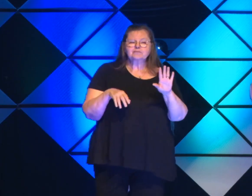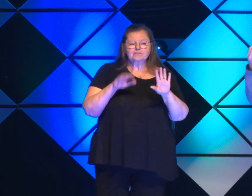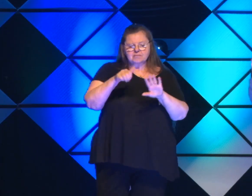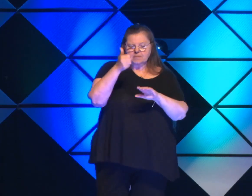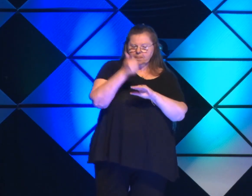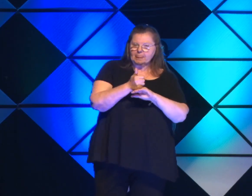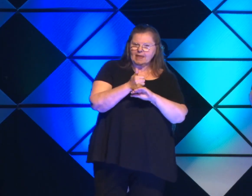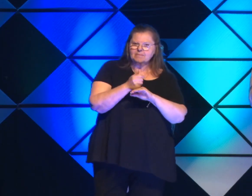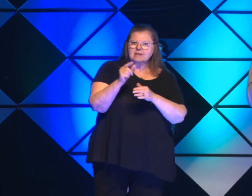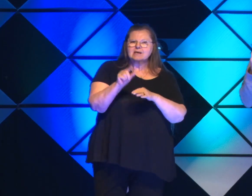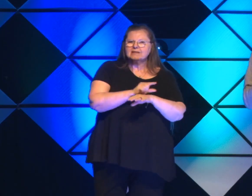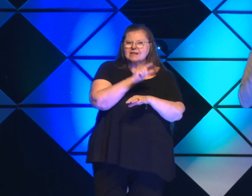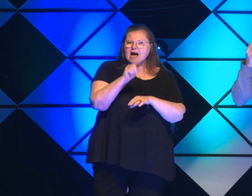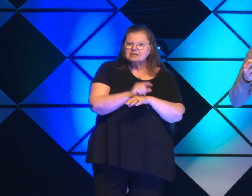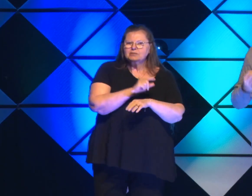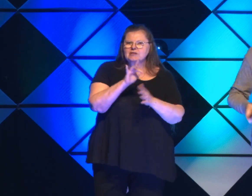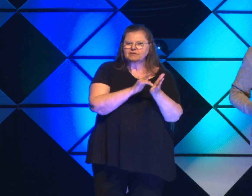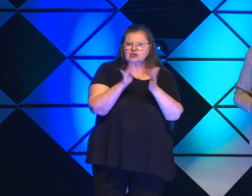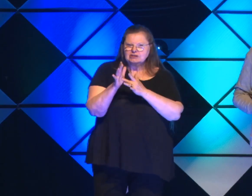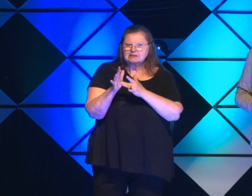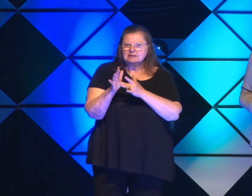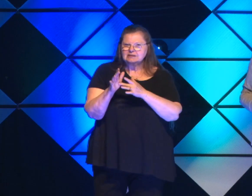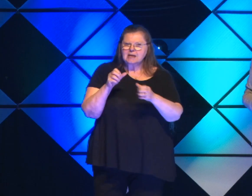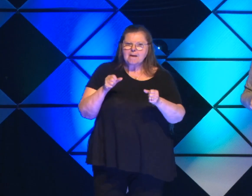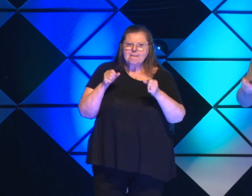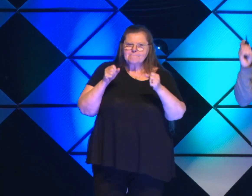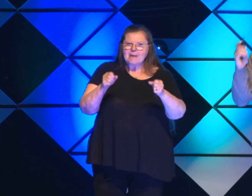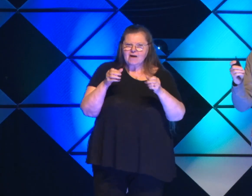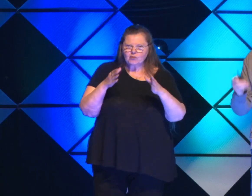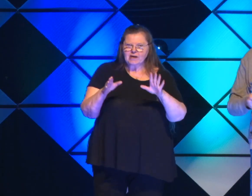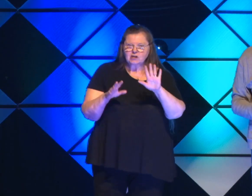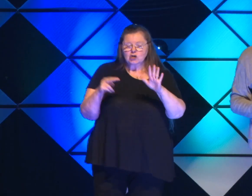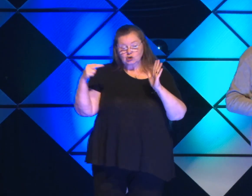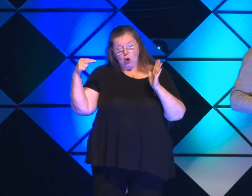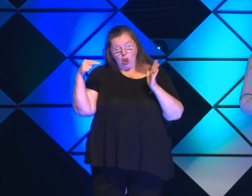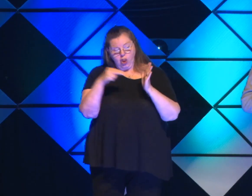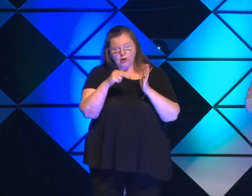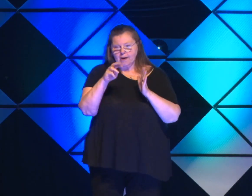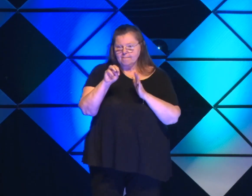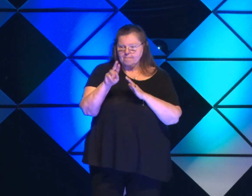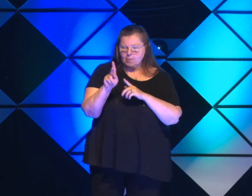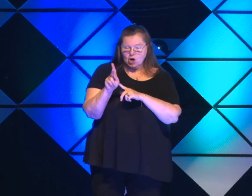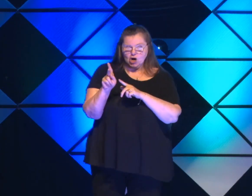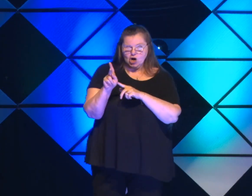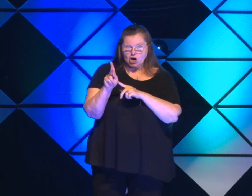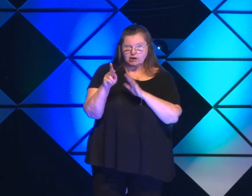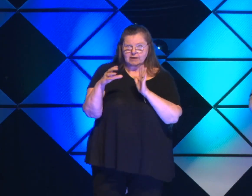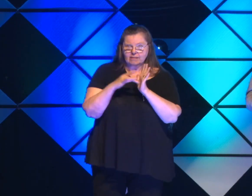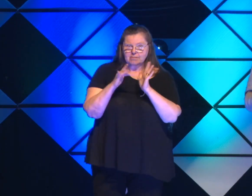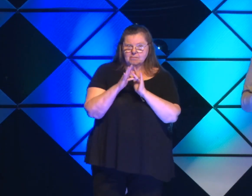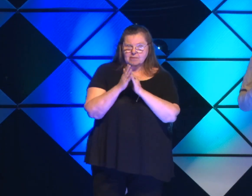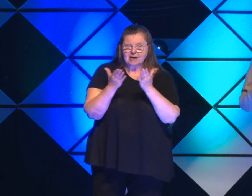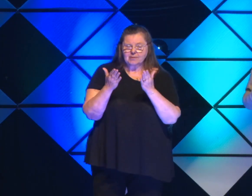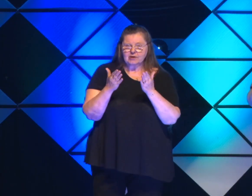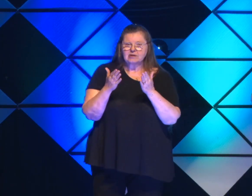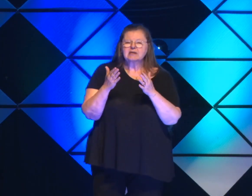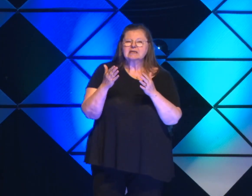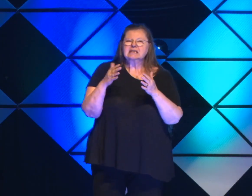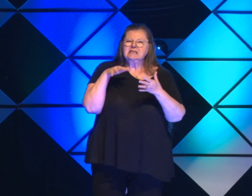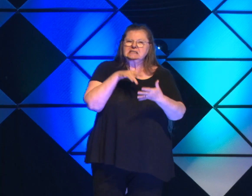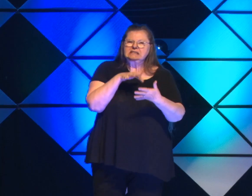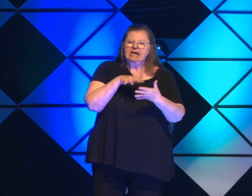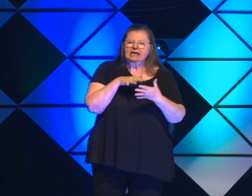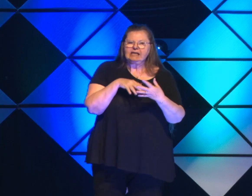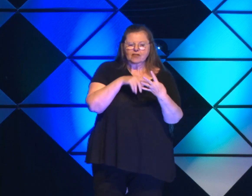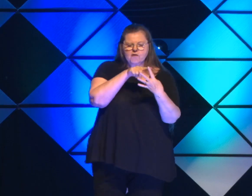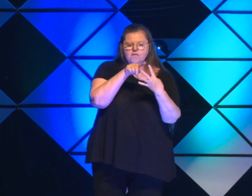this gospel of Jesus in a very powerful way, right? So we want to look at the Gospel of Mark today. If you're new to Bible study, Mark is one of what we call the